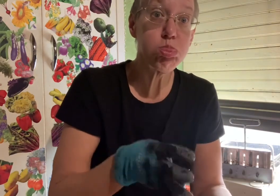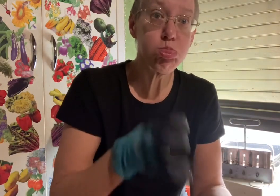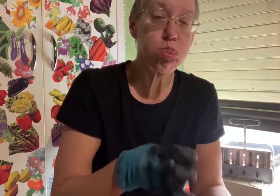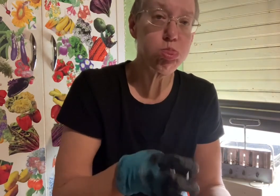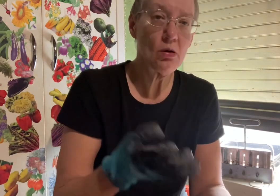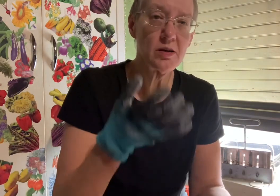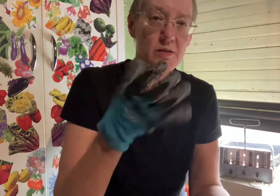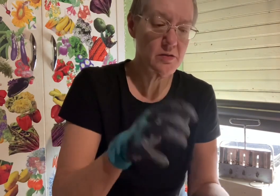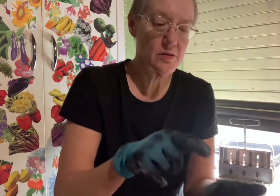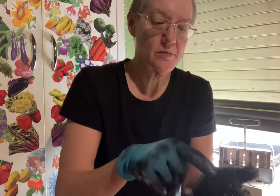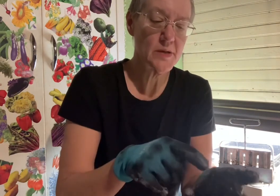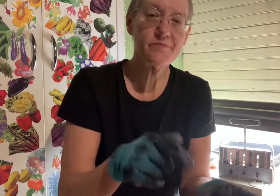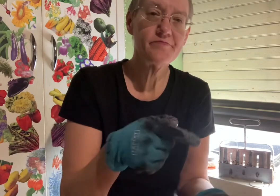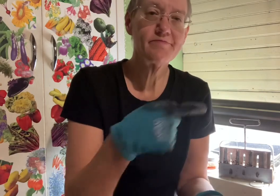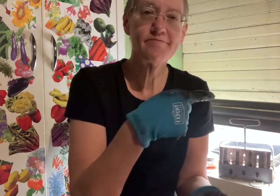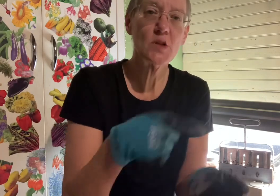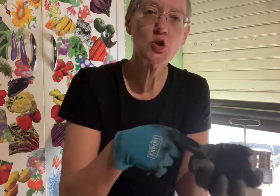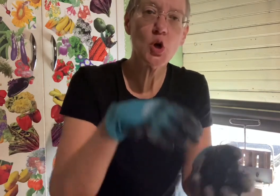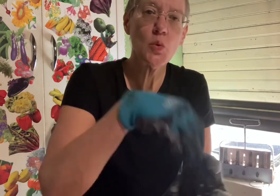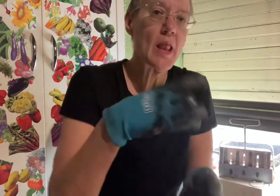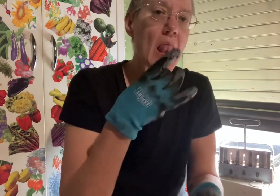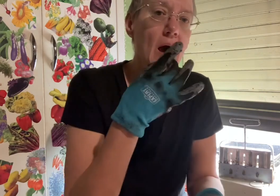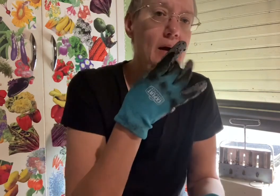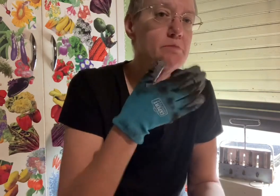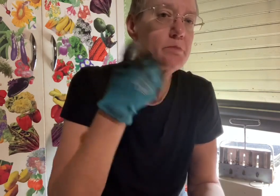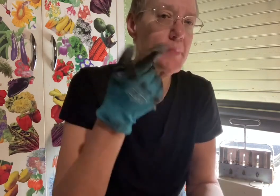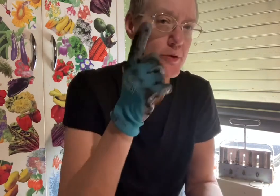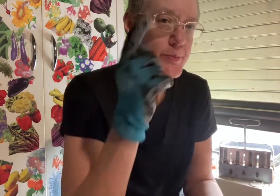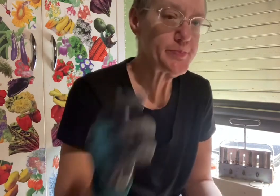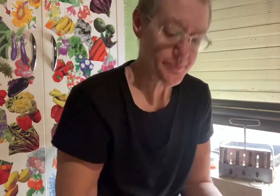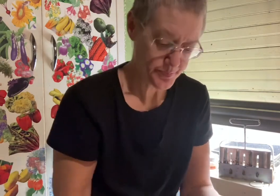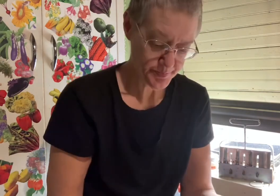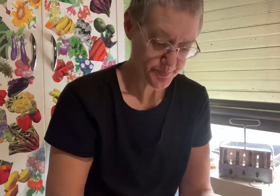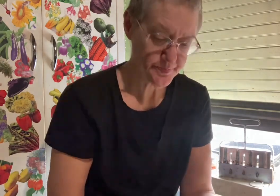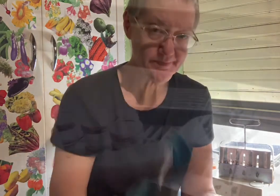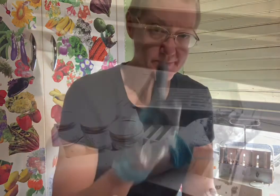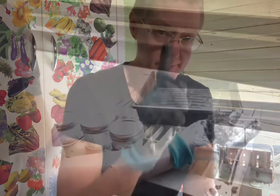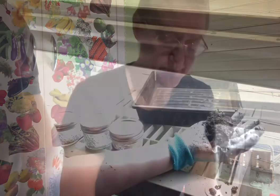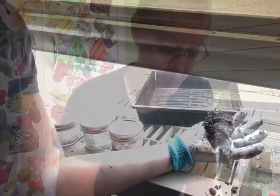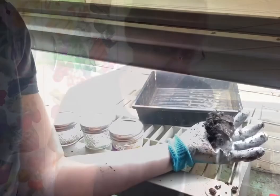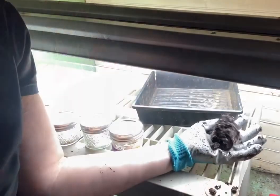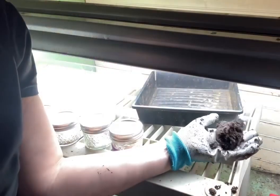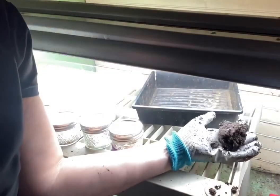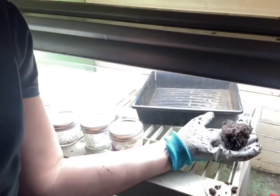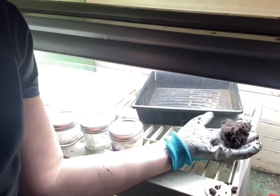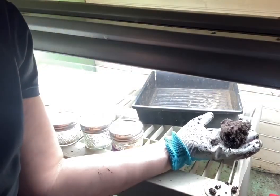you don't want it to be dripping really bad. Let me show you under the light where you can see better.